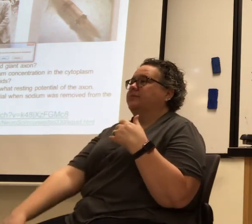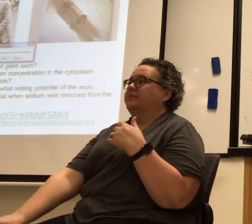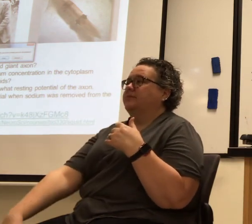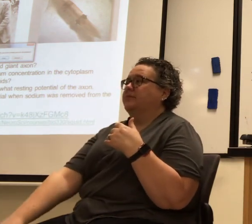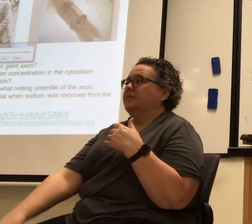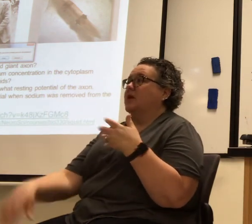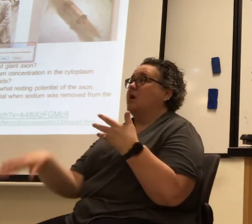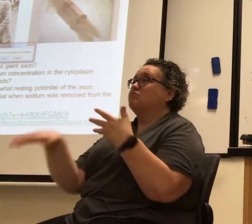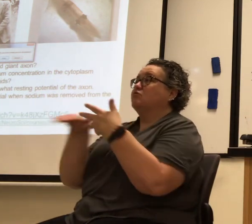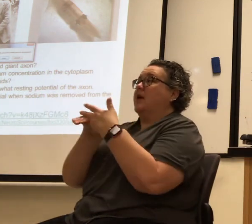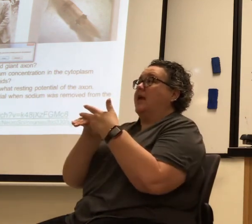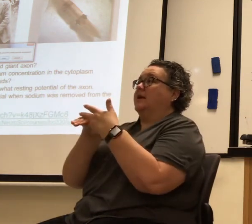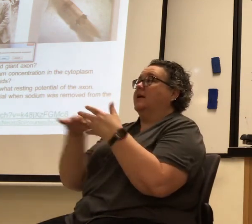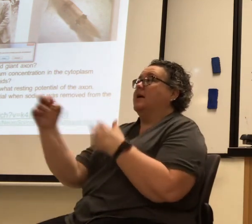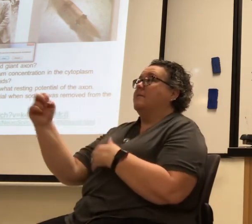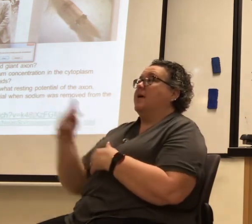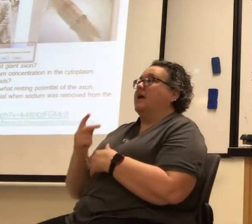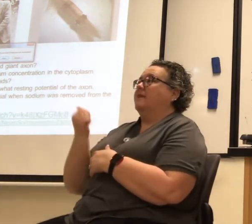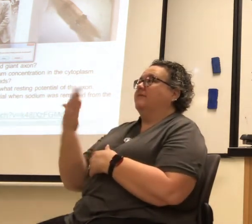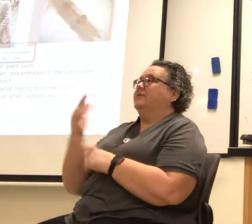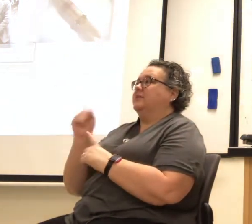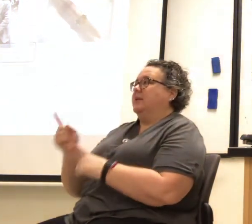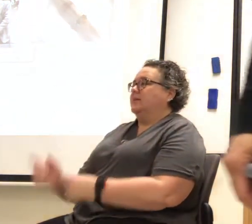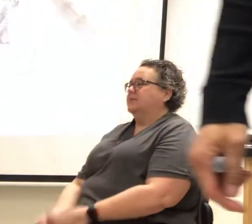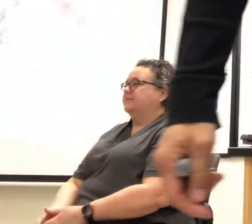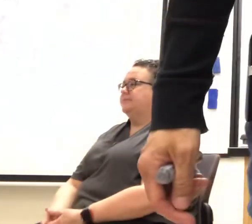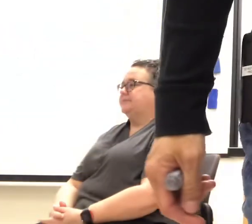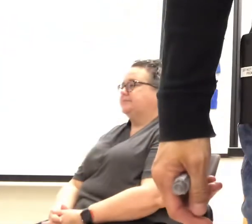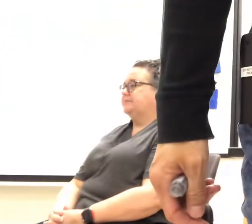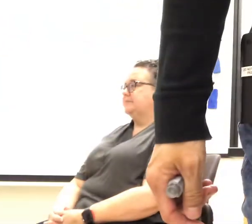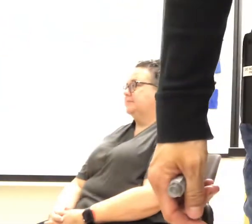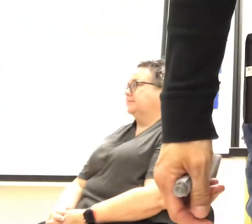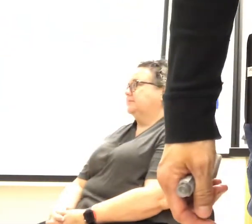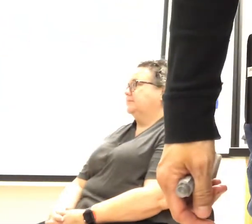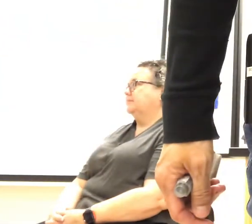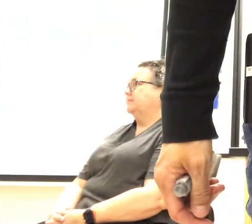Yes, go ahead.